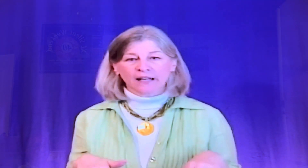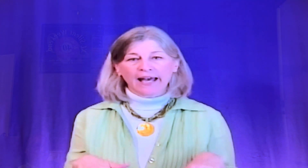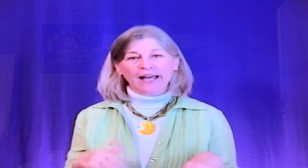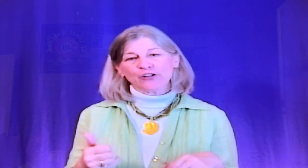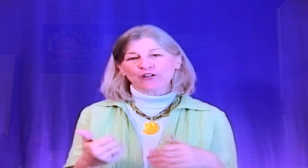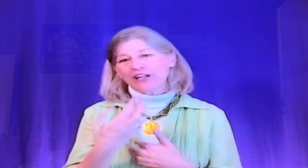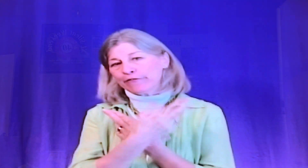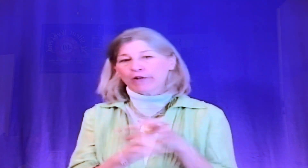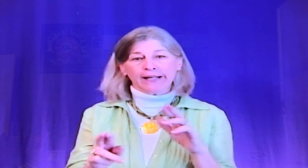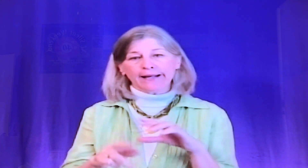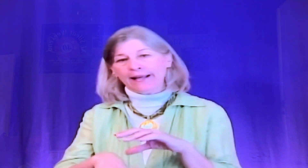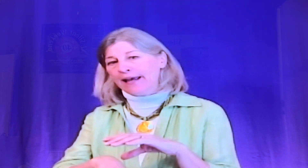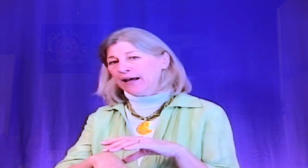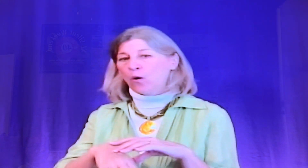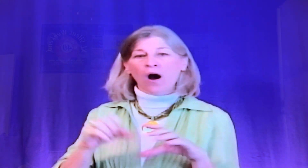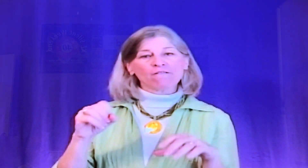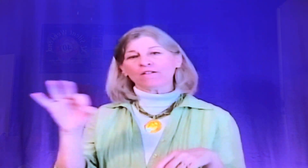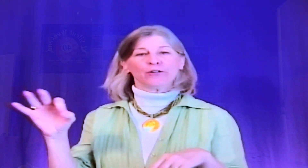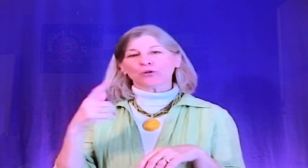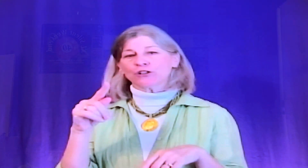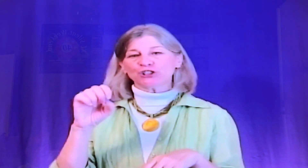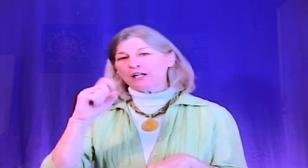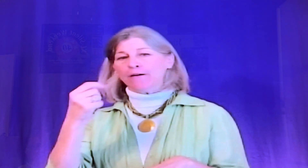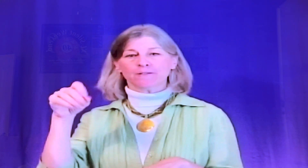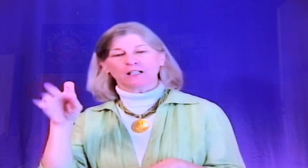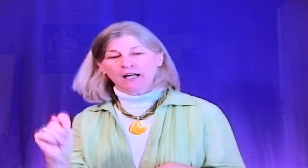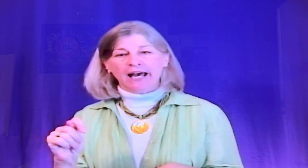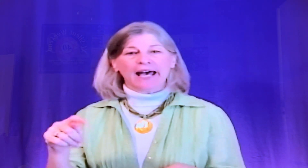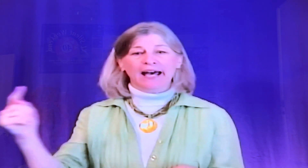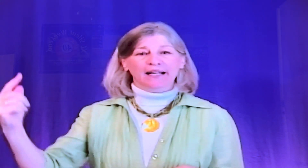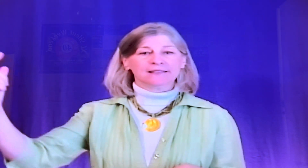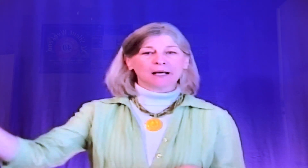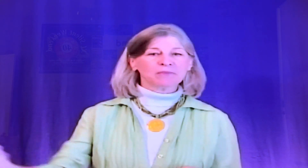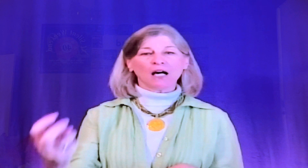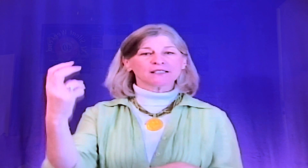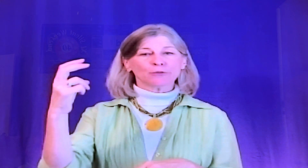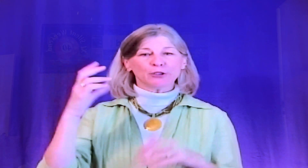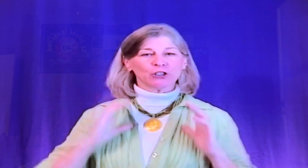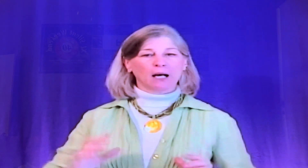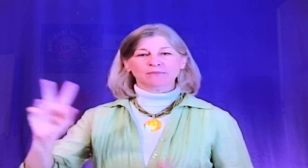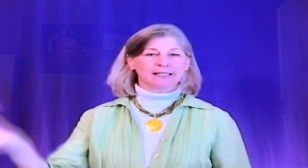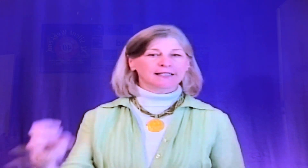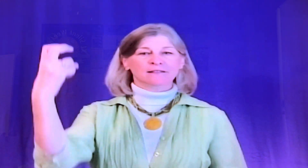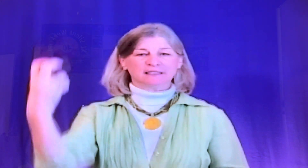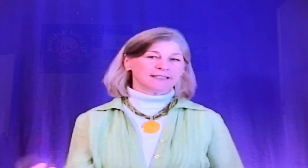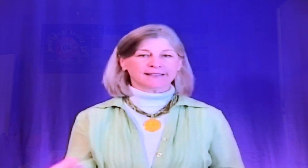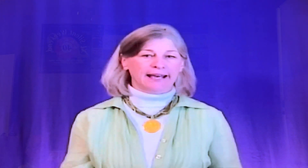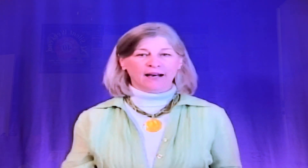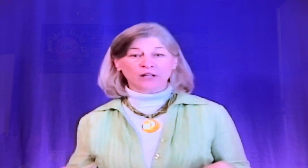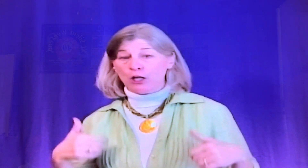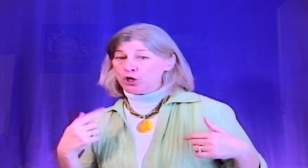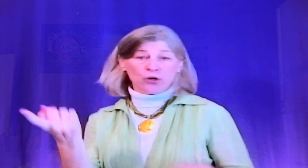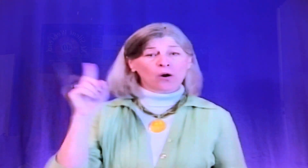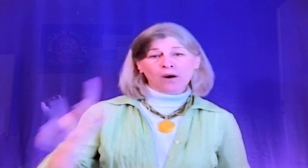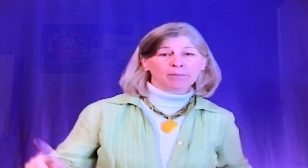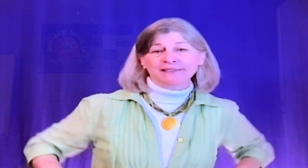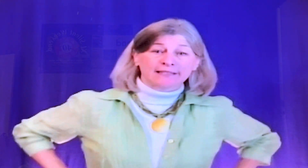and you're getting ready to get off of your shift and some customer comes in, sits down, and you go up and